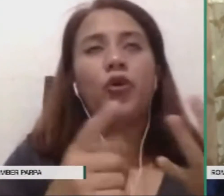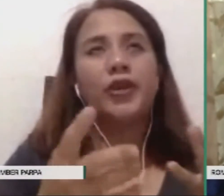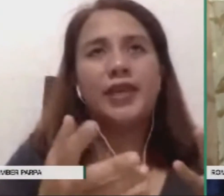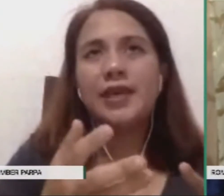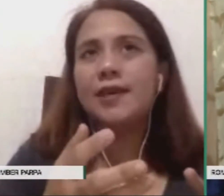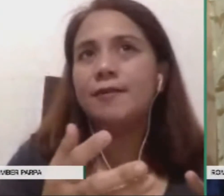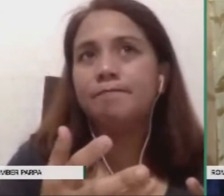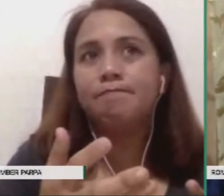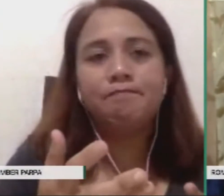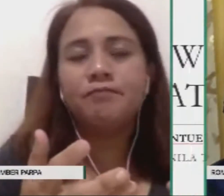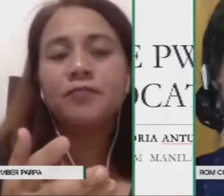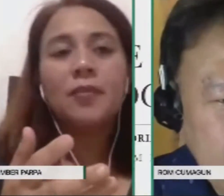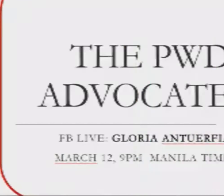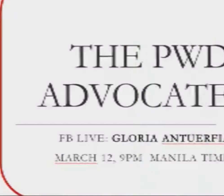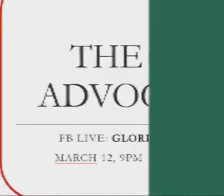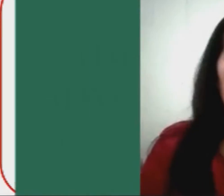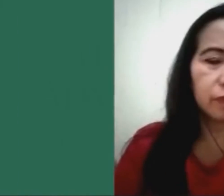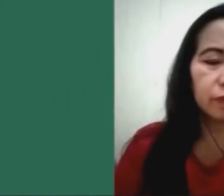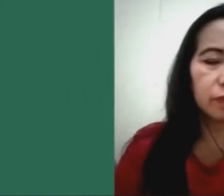for the